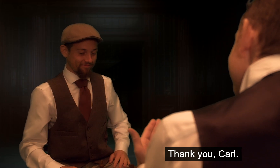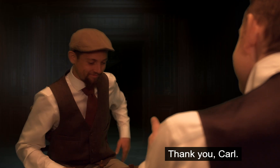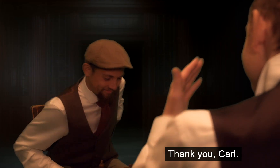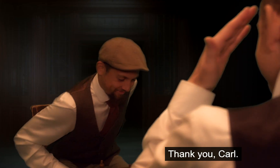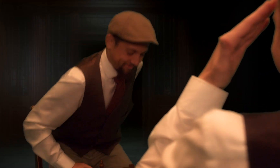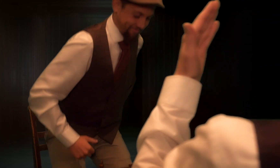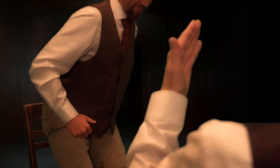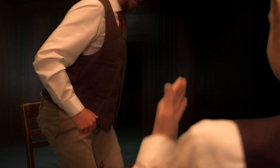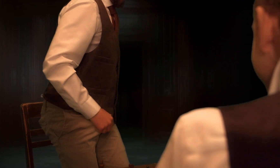you, Carl.